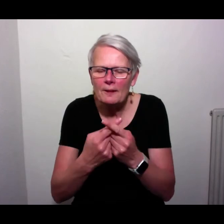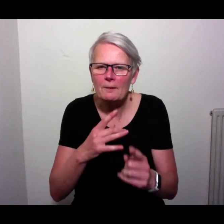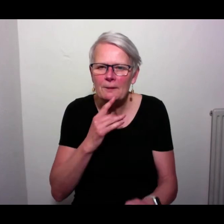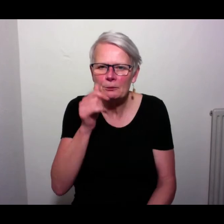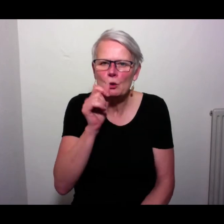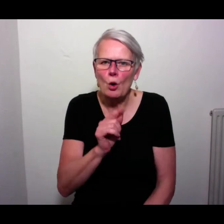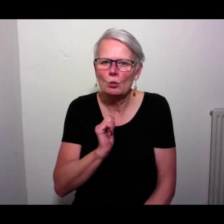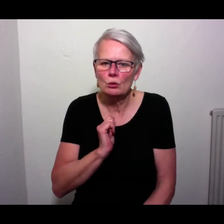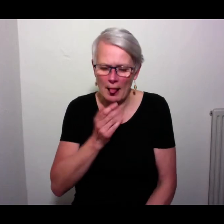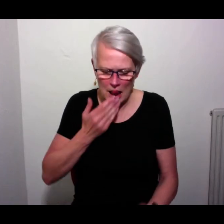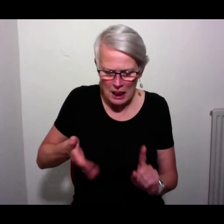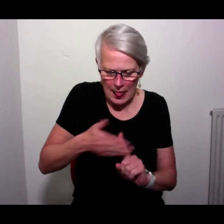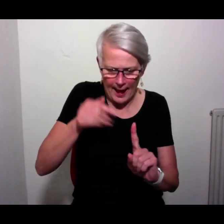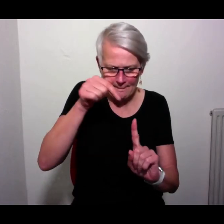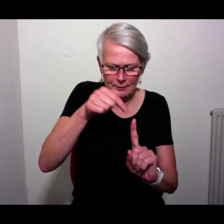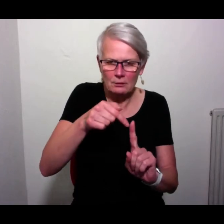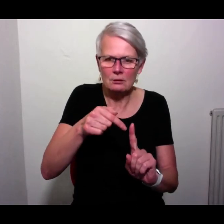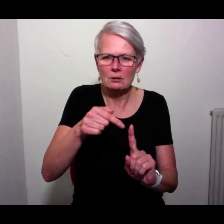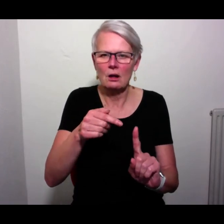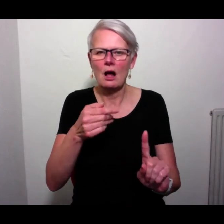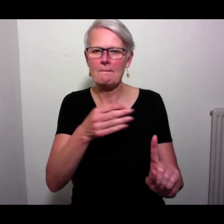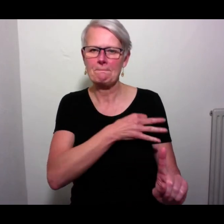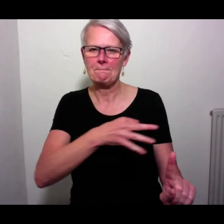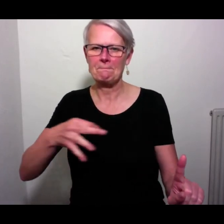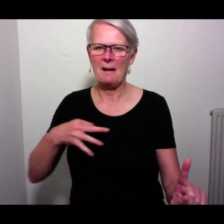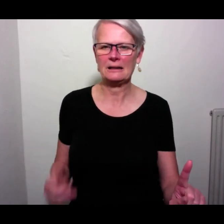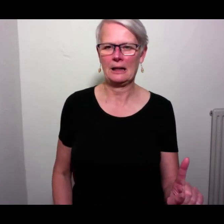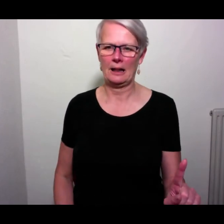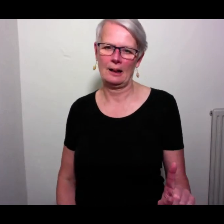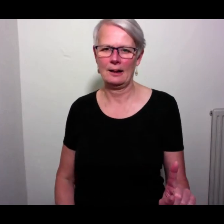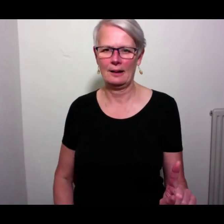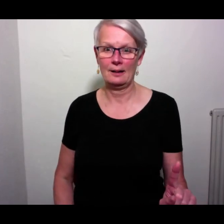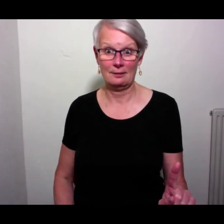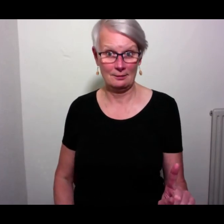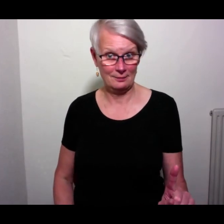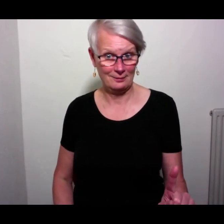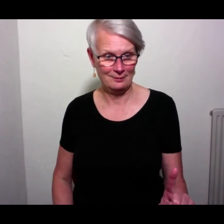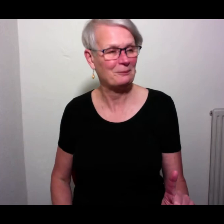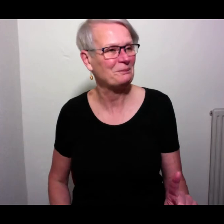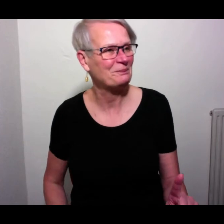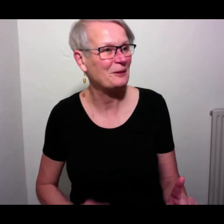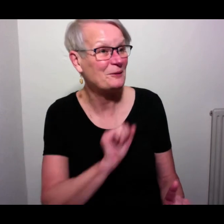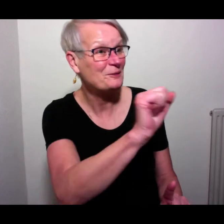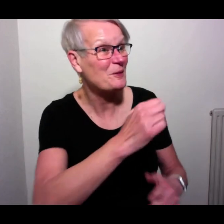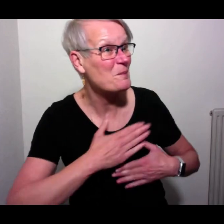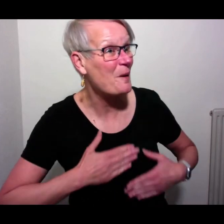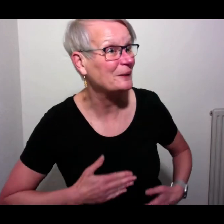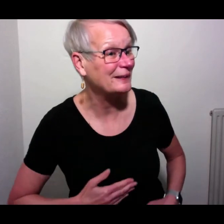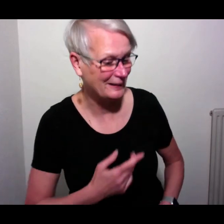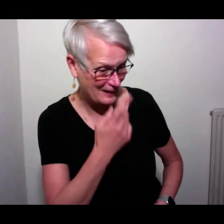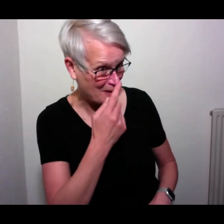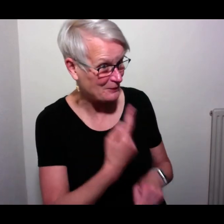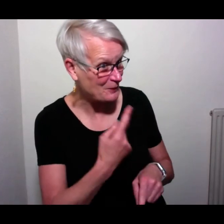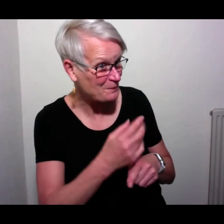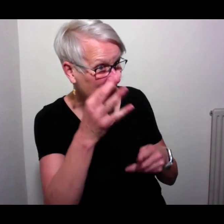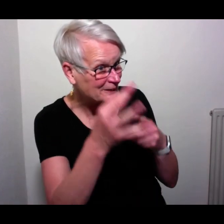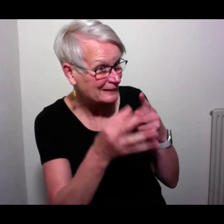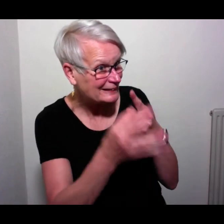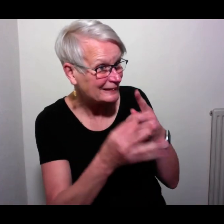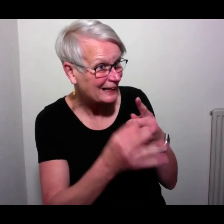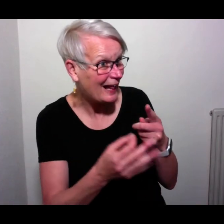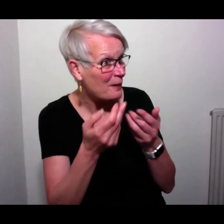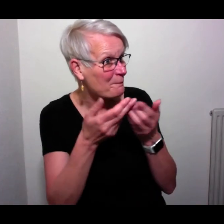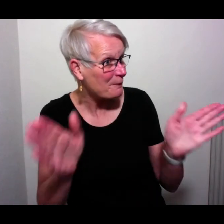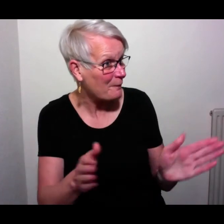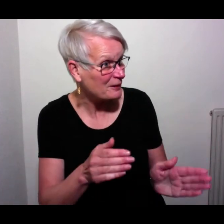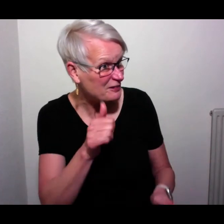people know about you. Totally medicalised. Anyway, your body. Talking about it in detail,